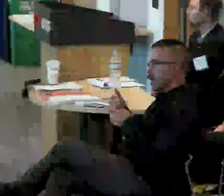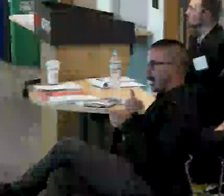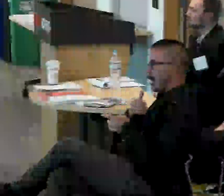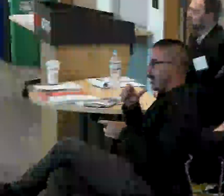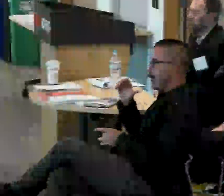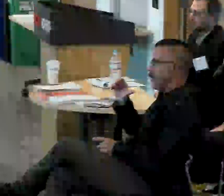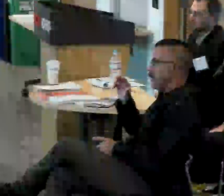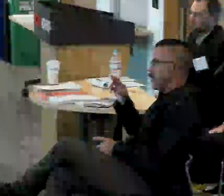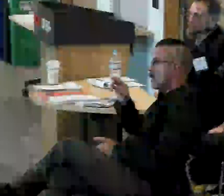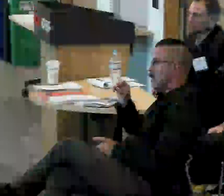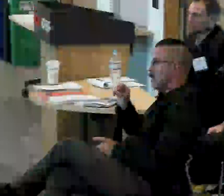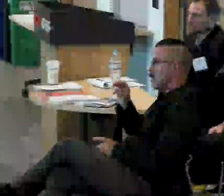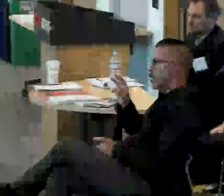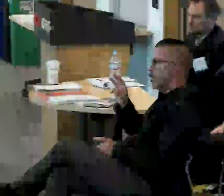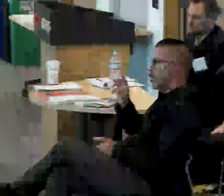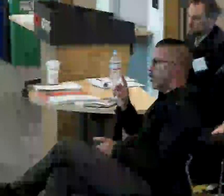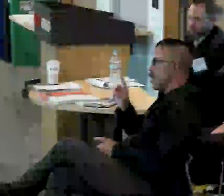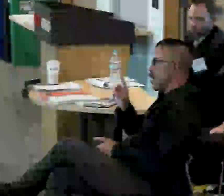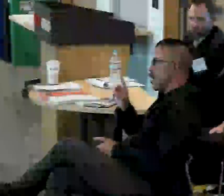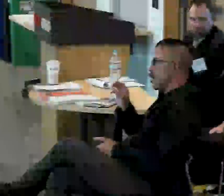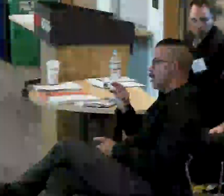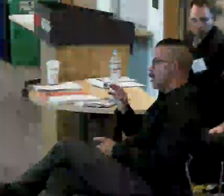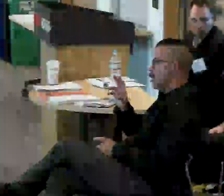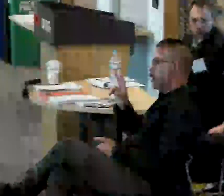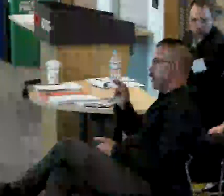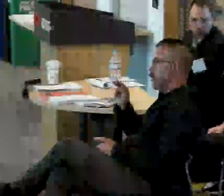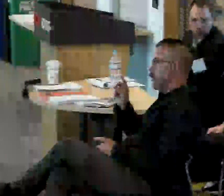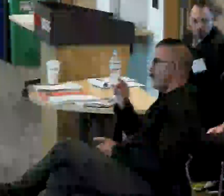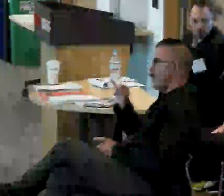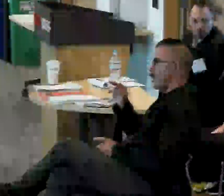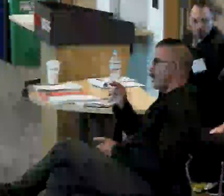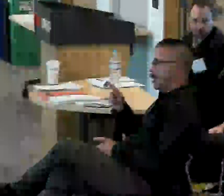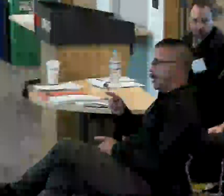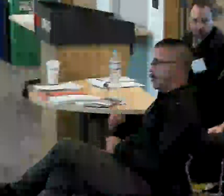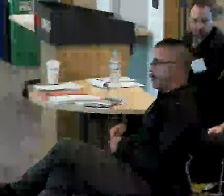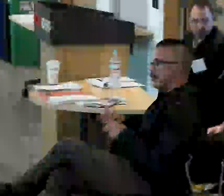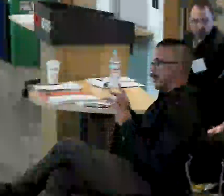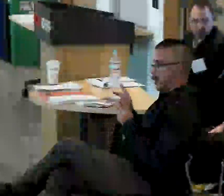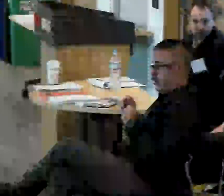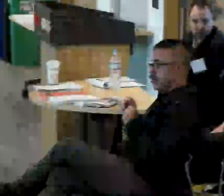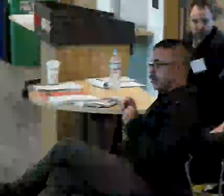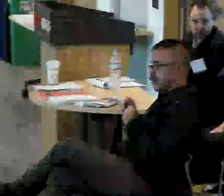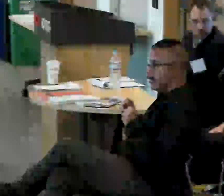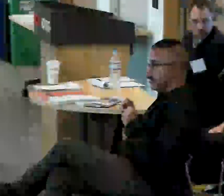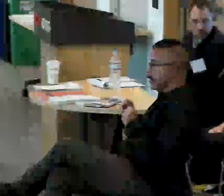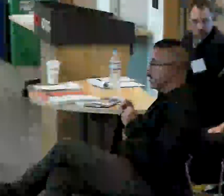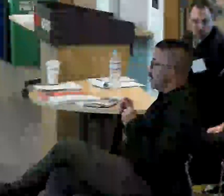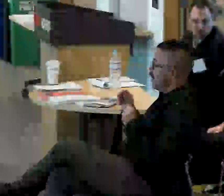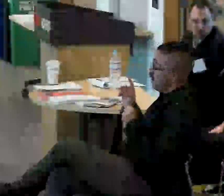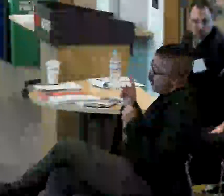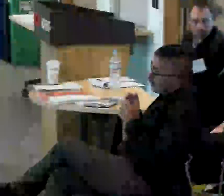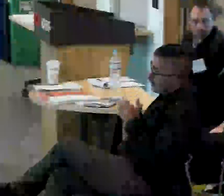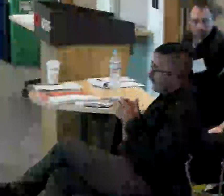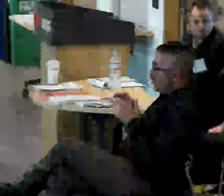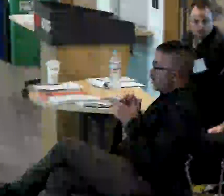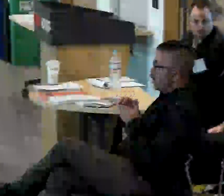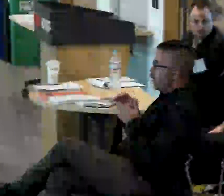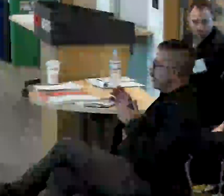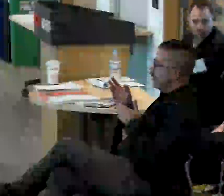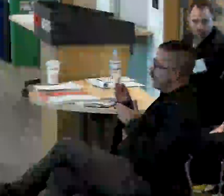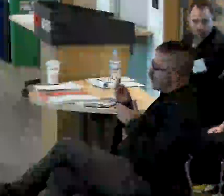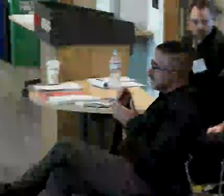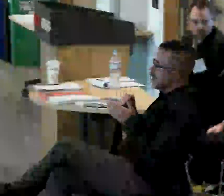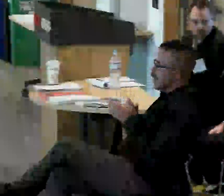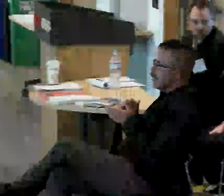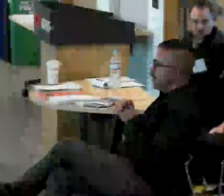piece. So, you know, maybe with $14,000 a year, you know, get friends and family to, you know, sort of